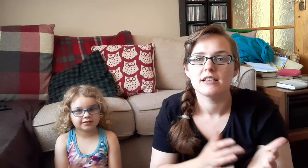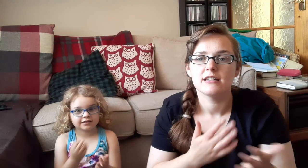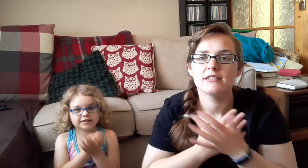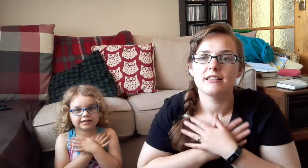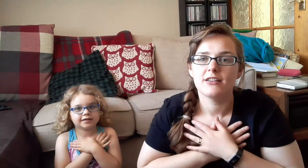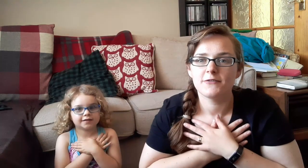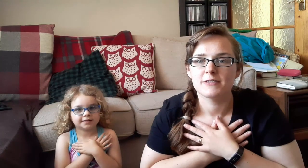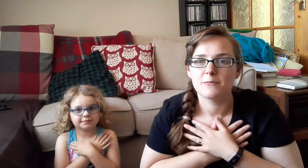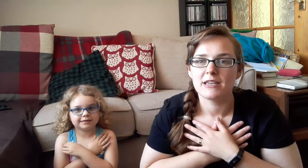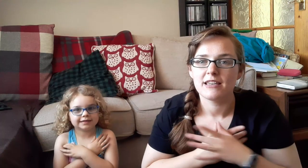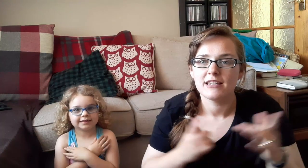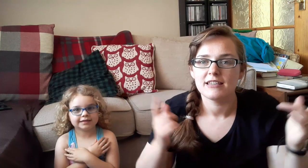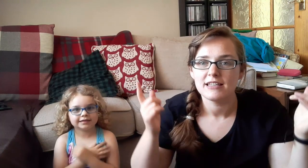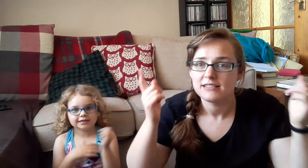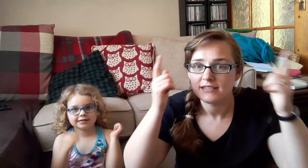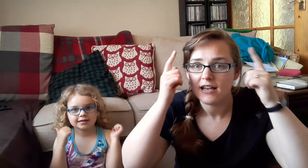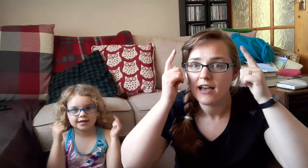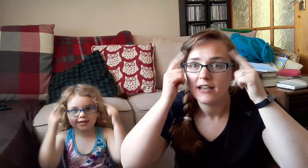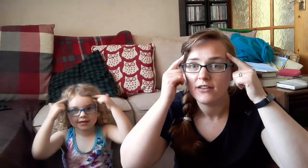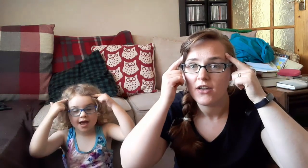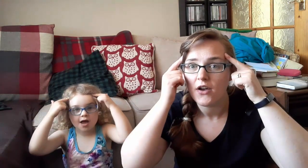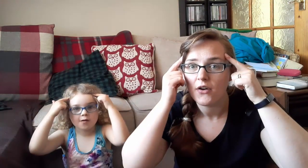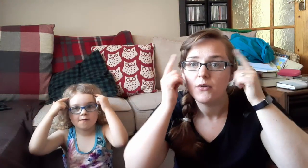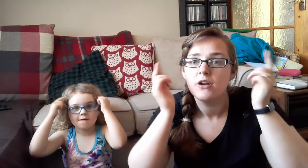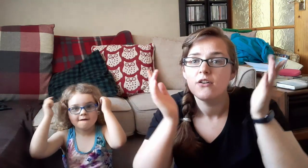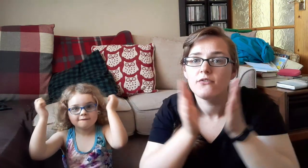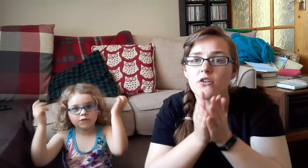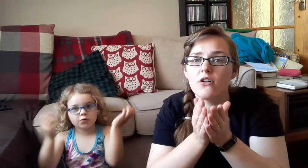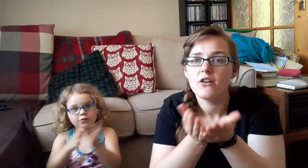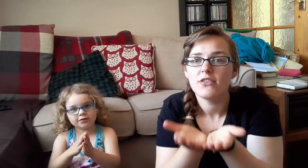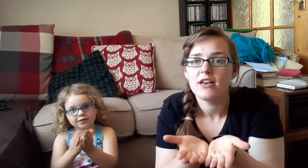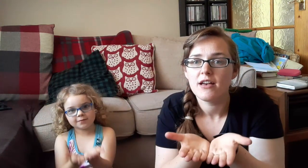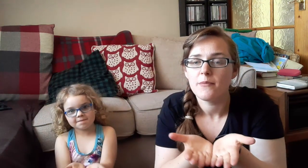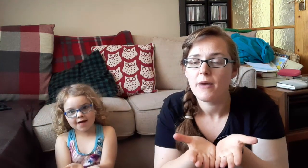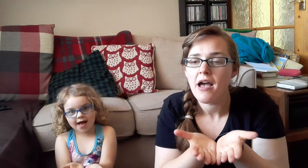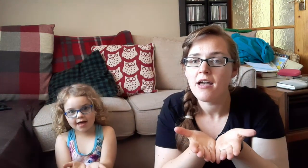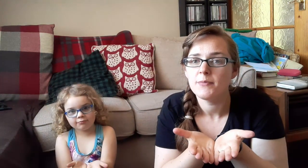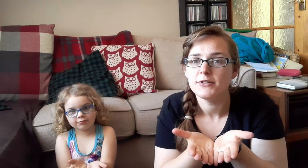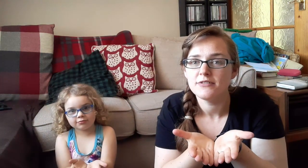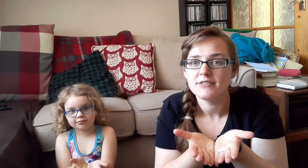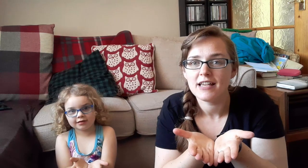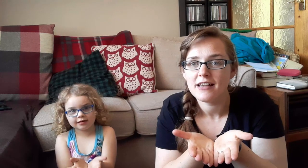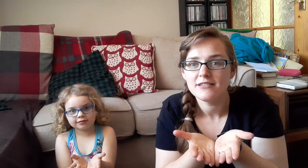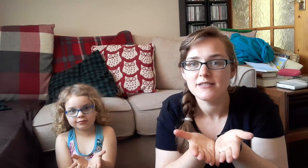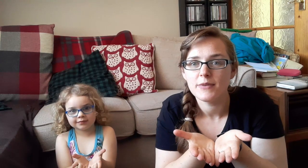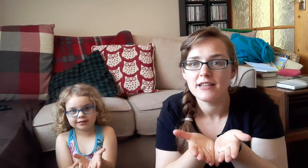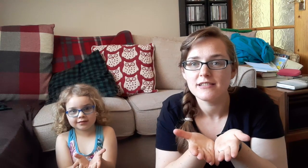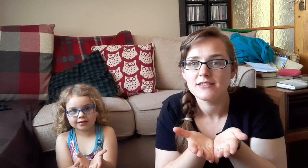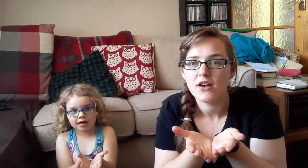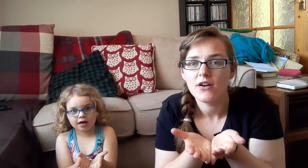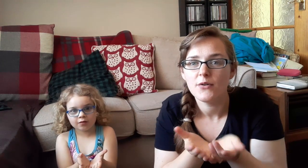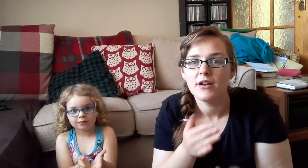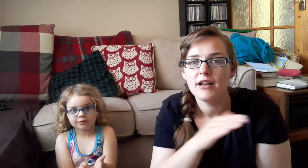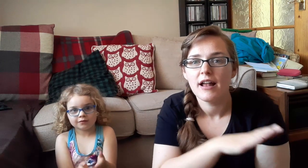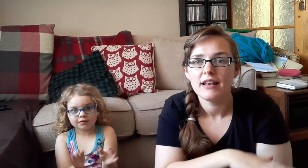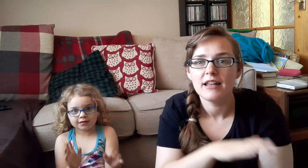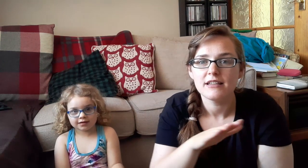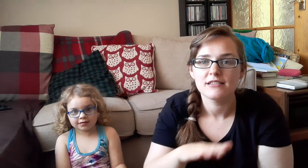Jesus loves me, this I know, for the Bible tells me so.